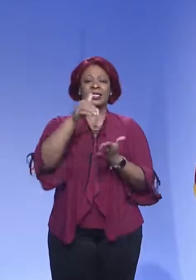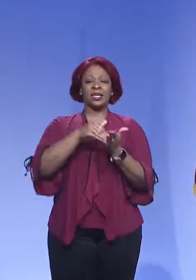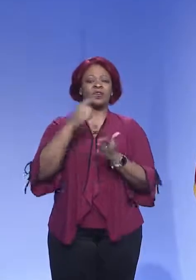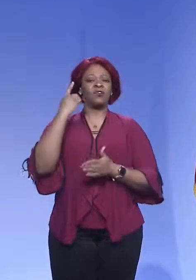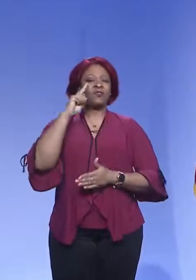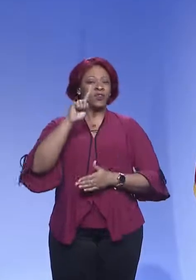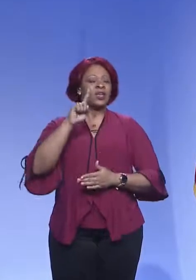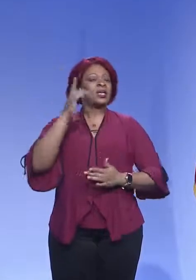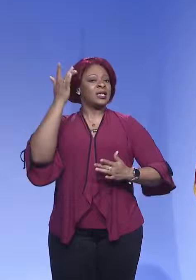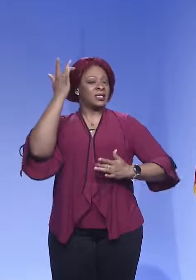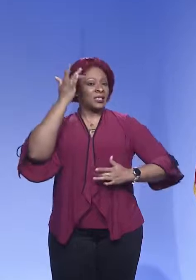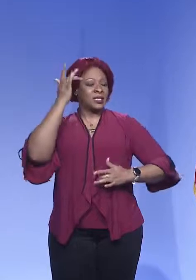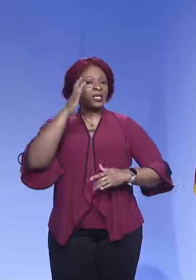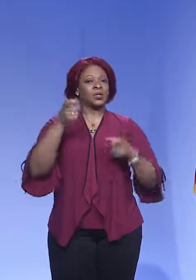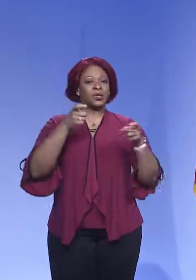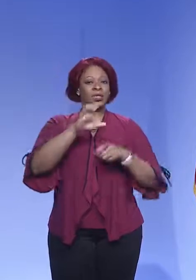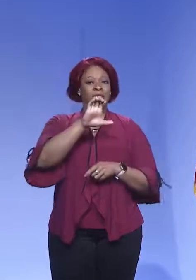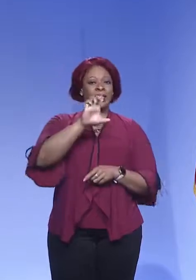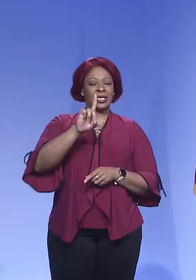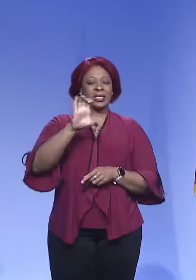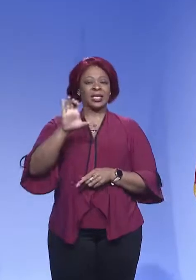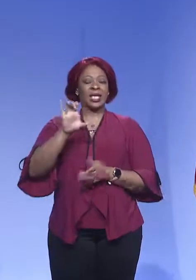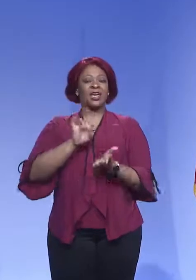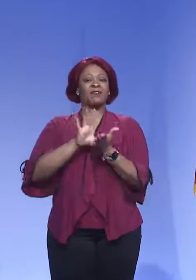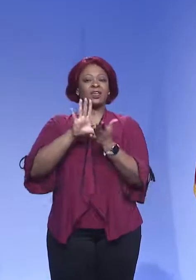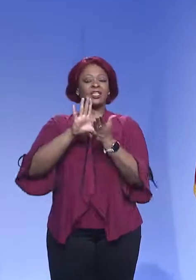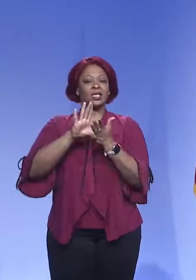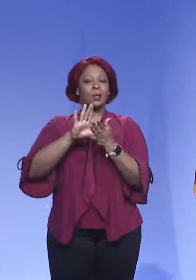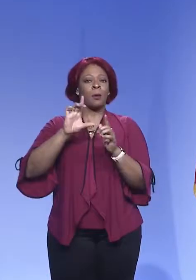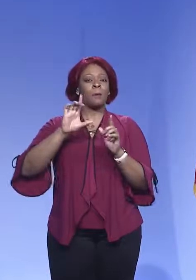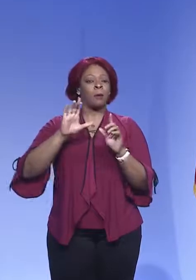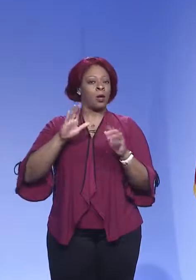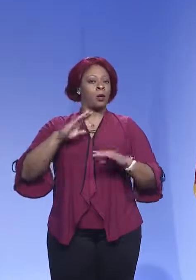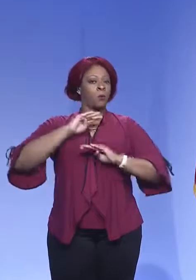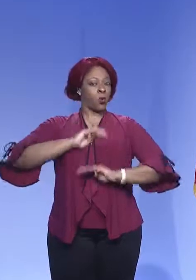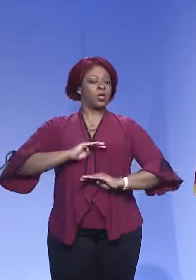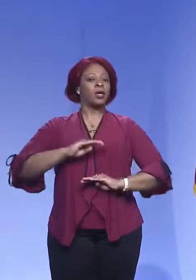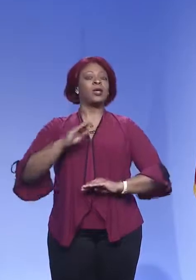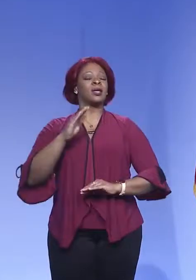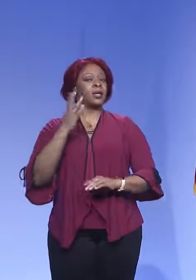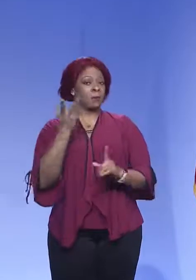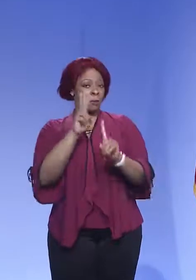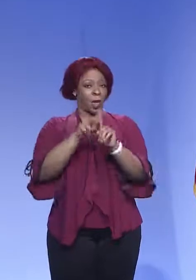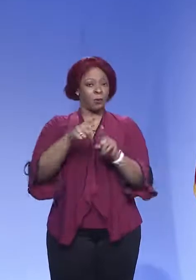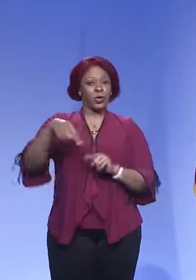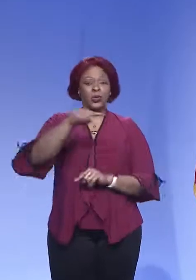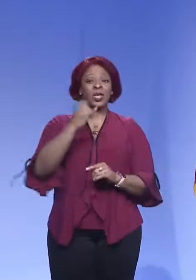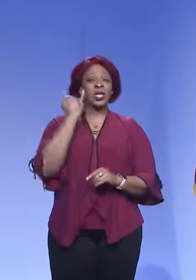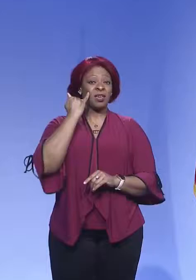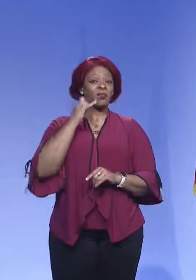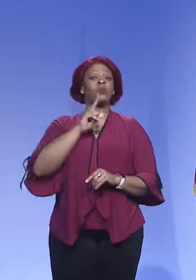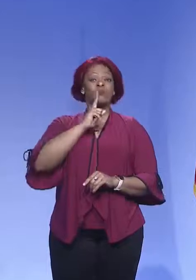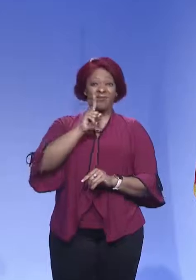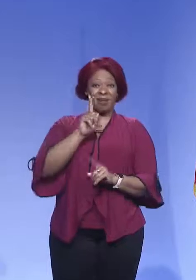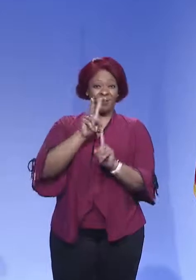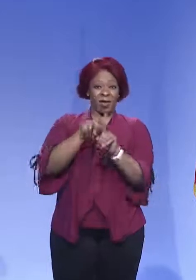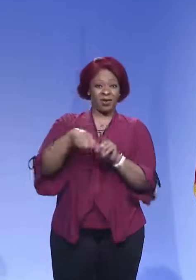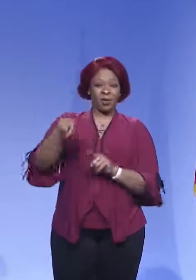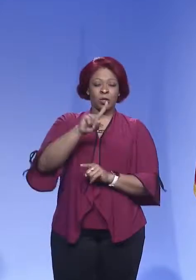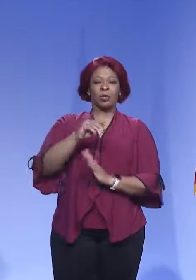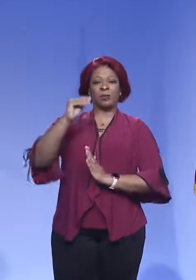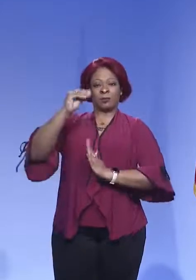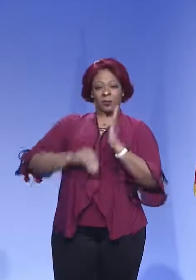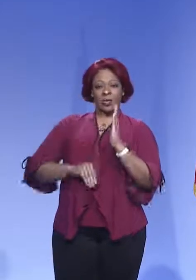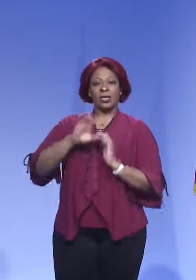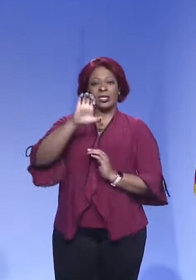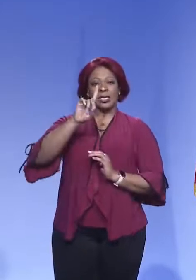Disease Control eviction moratorium may apply to you. If it does, you must complete and deliver a CDC letter